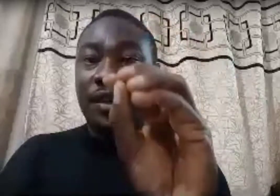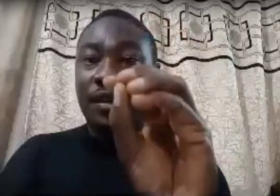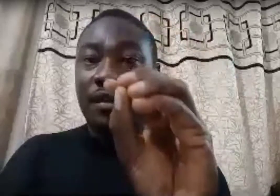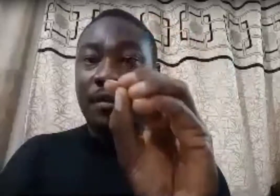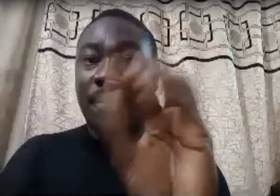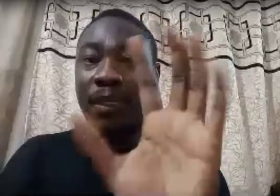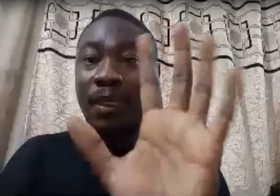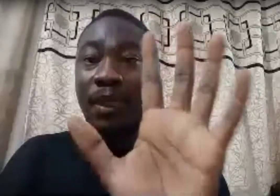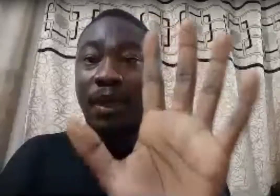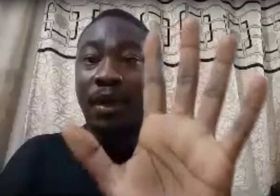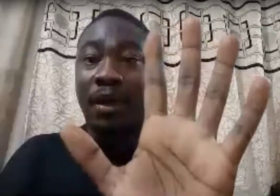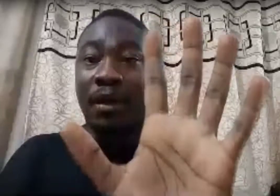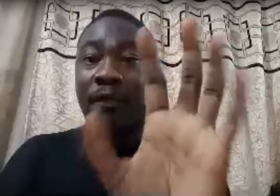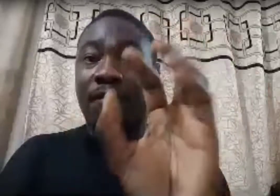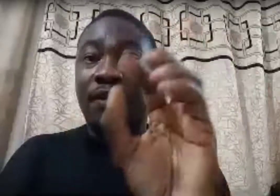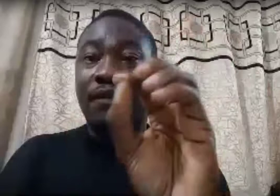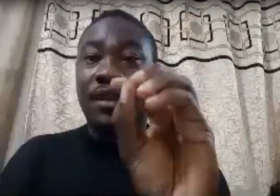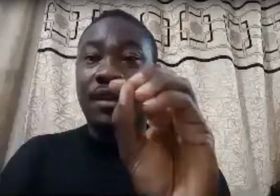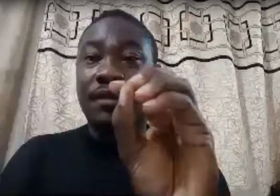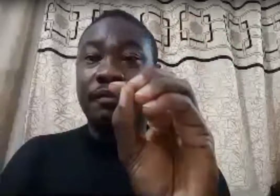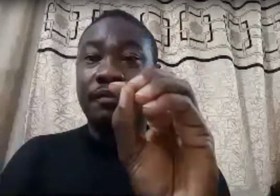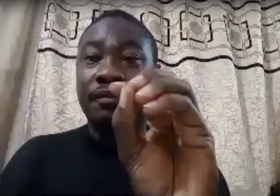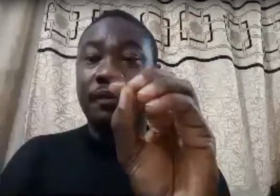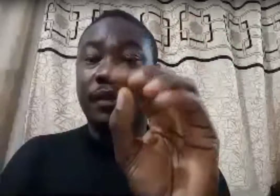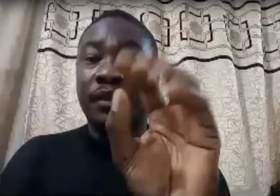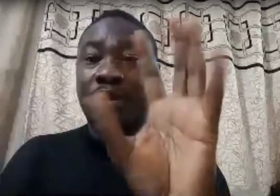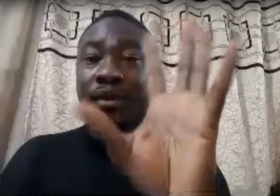50, 60,